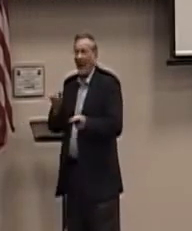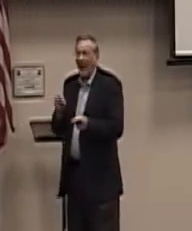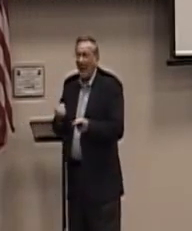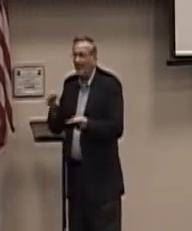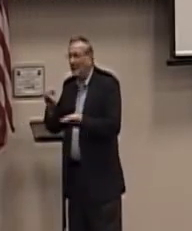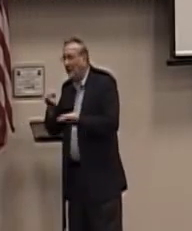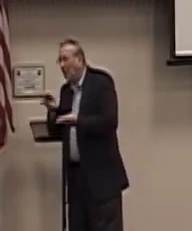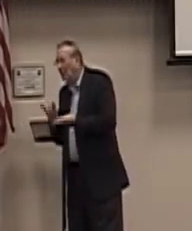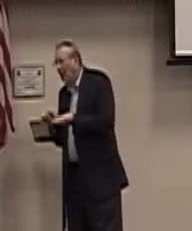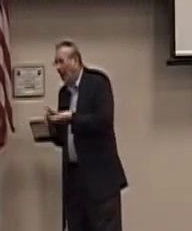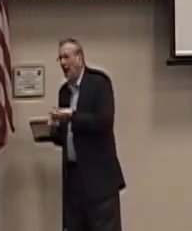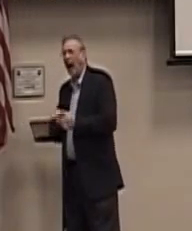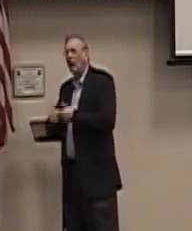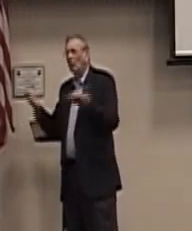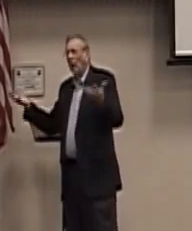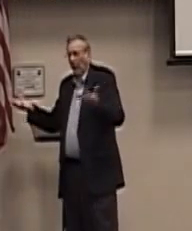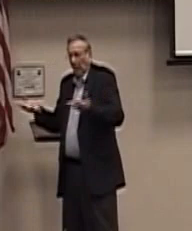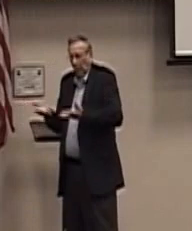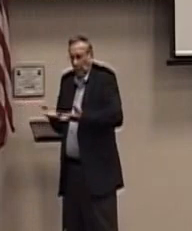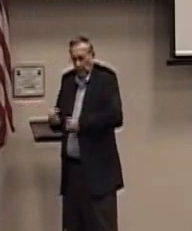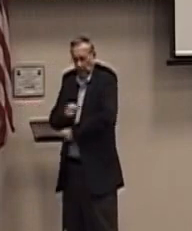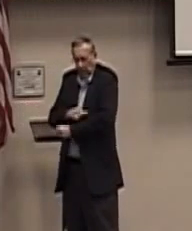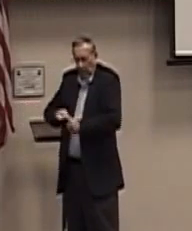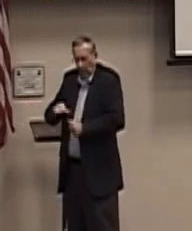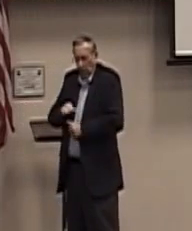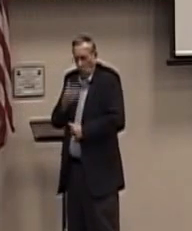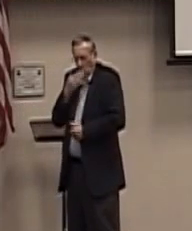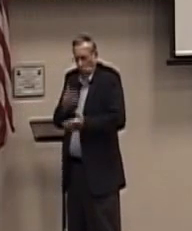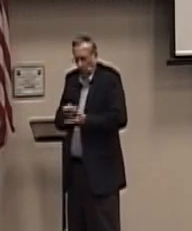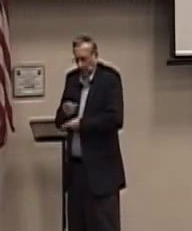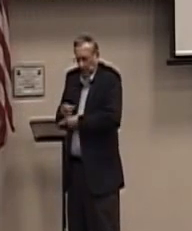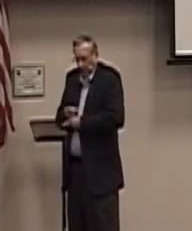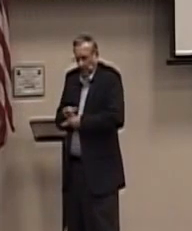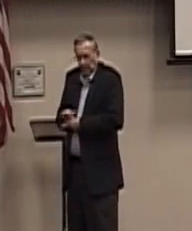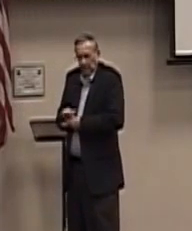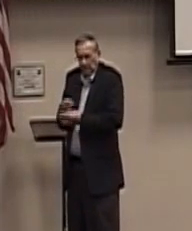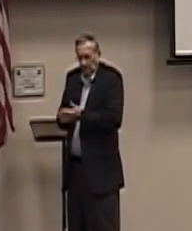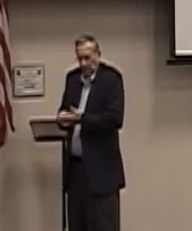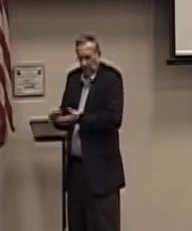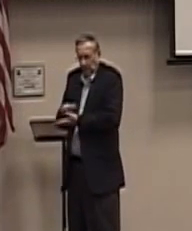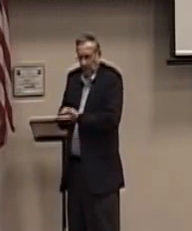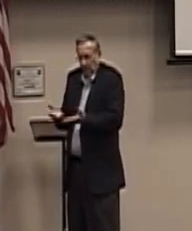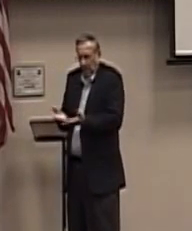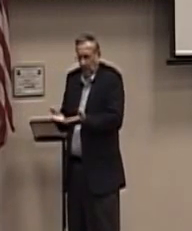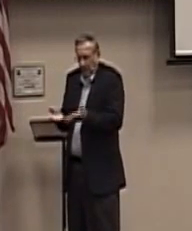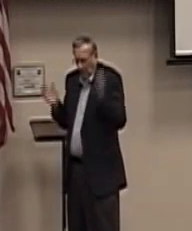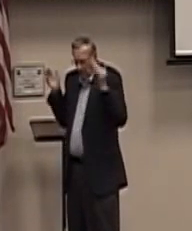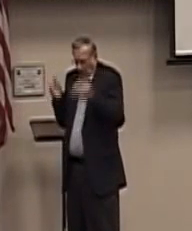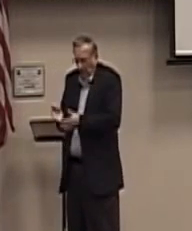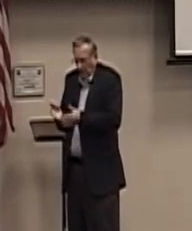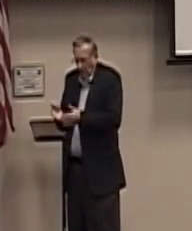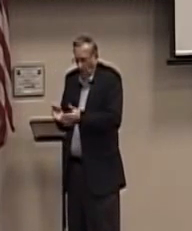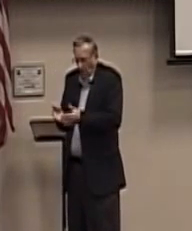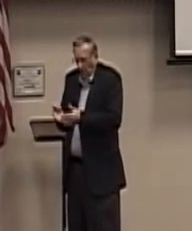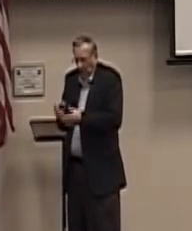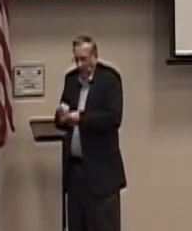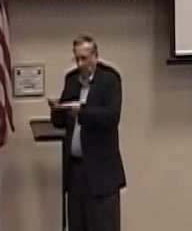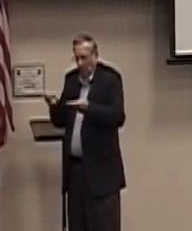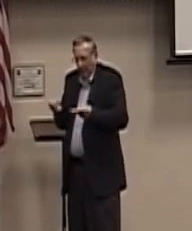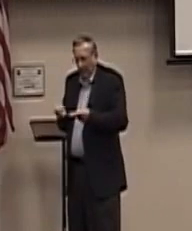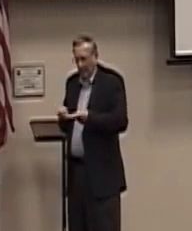SIBI. How do we bring all that together, be good stewards of it, and focus it in a concentrated way in a